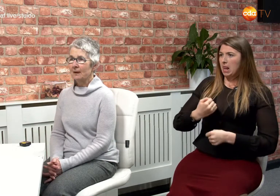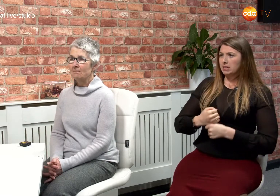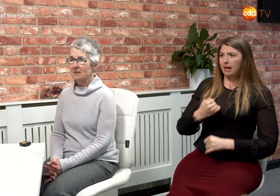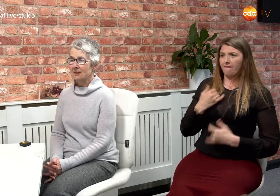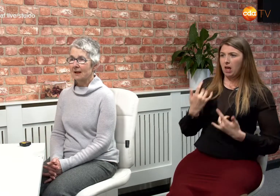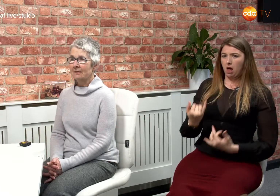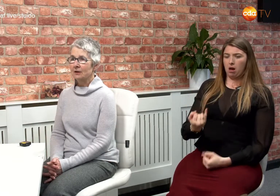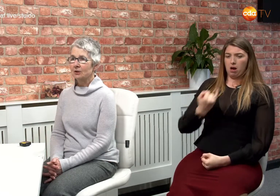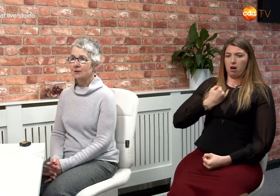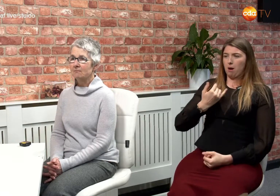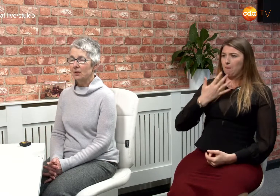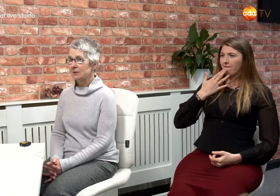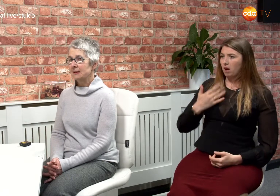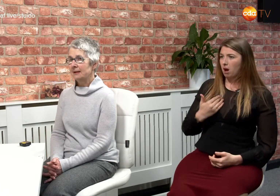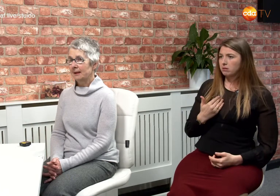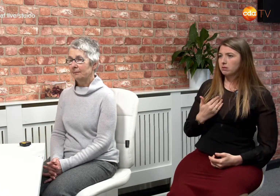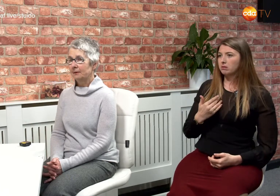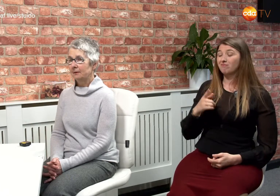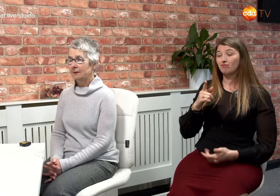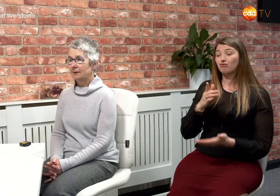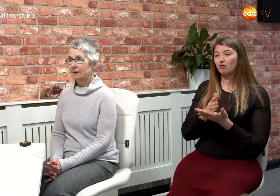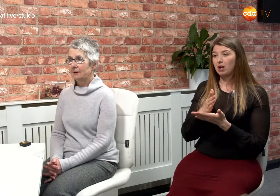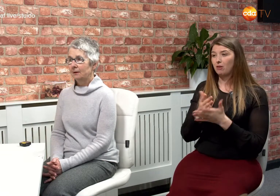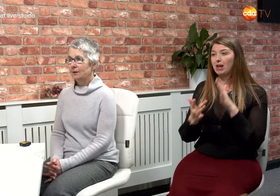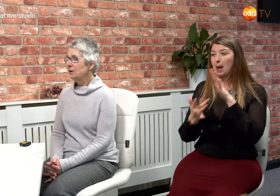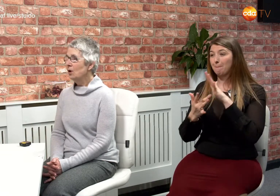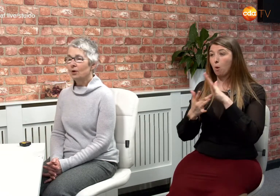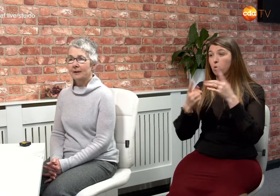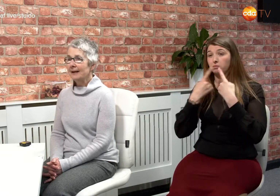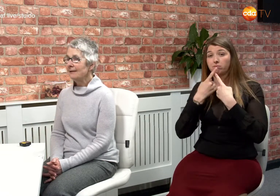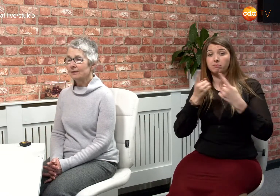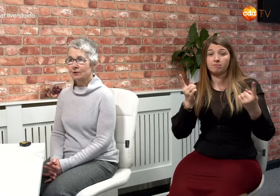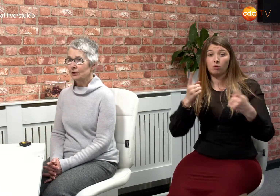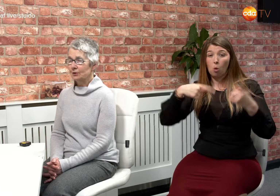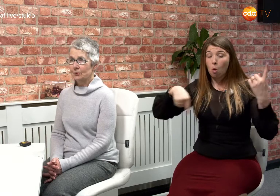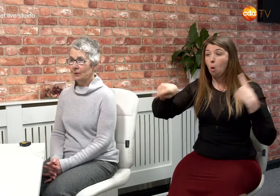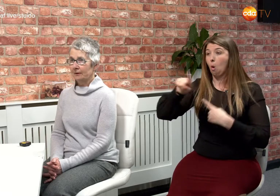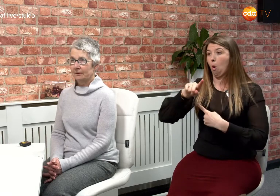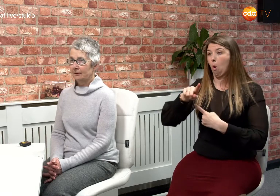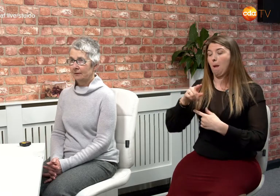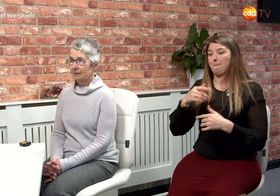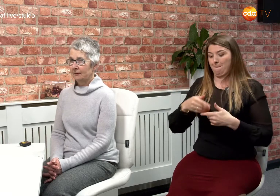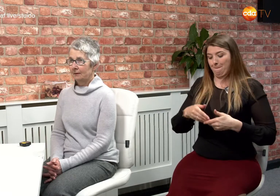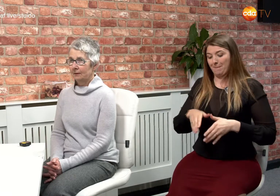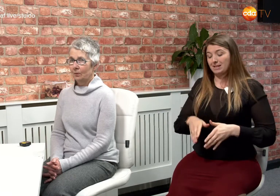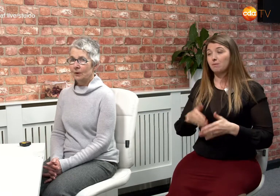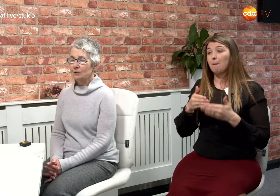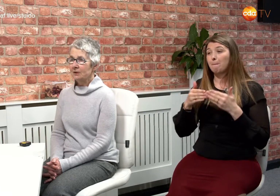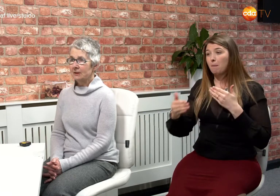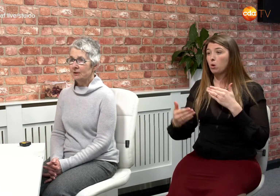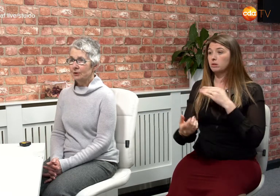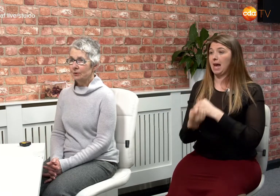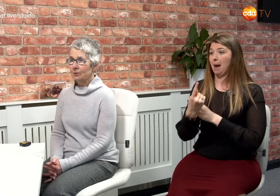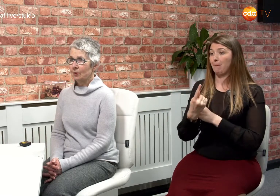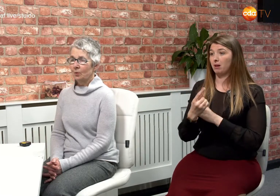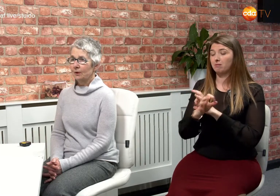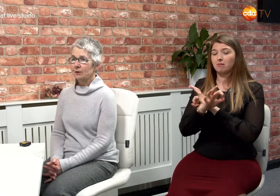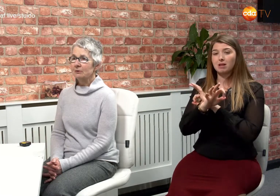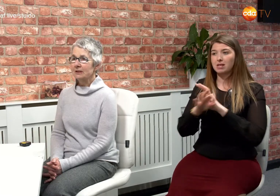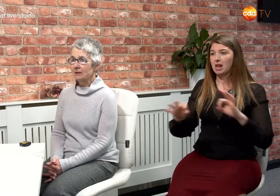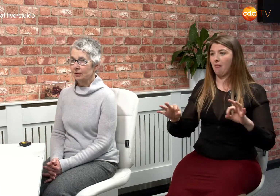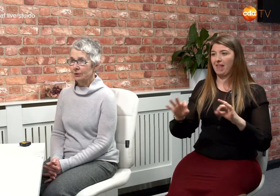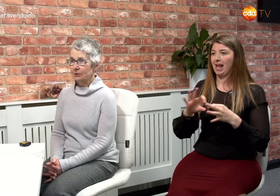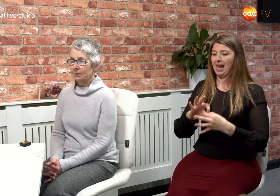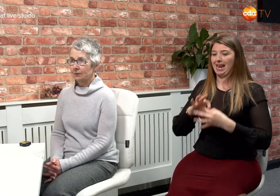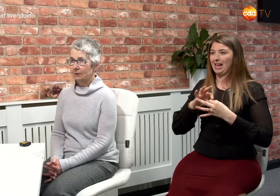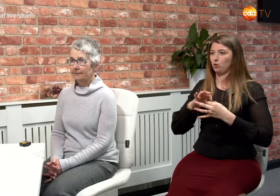to know that miscarriages mostly happen, not anything to do with what you did do or what